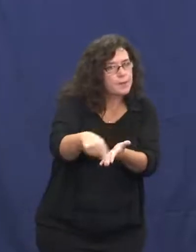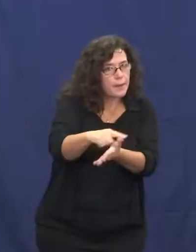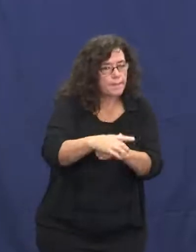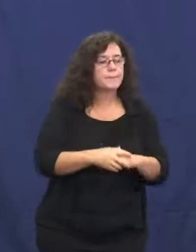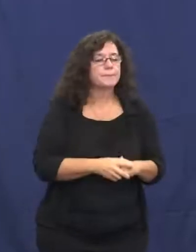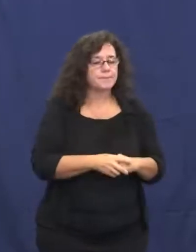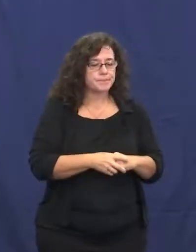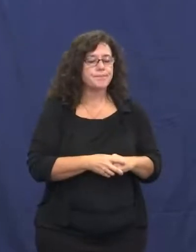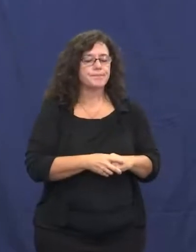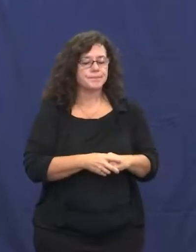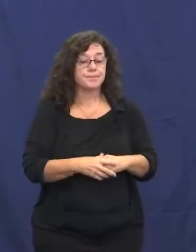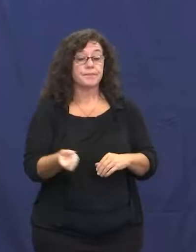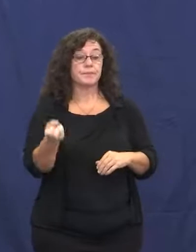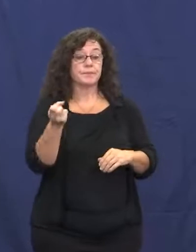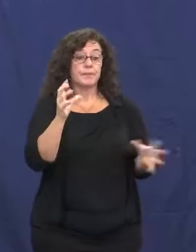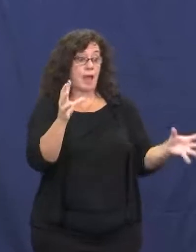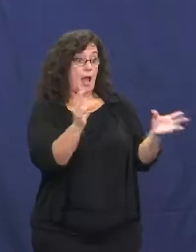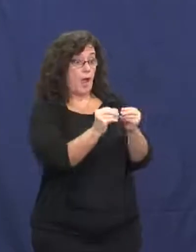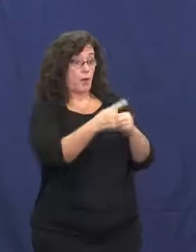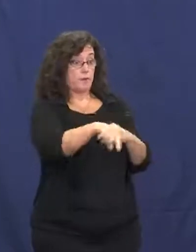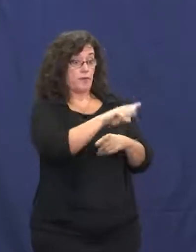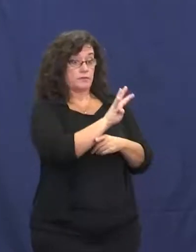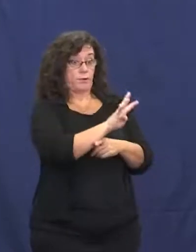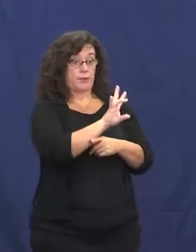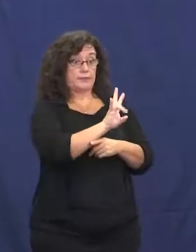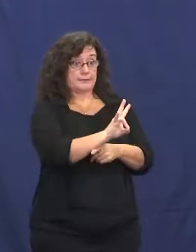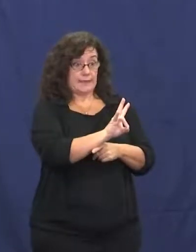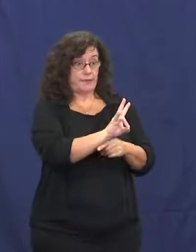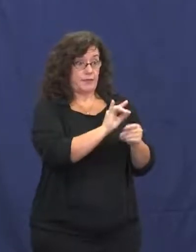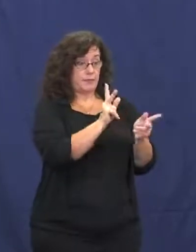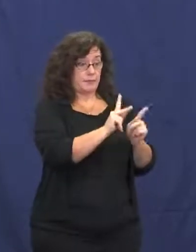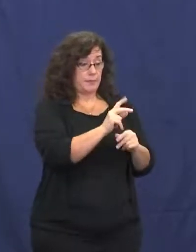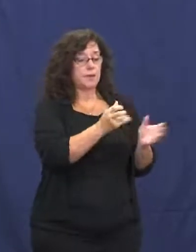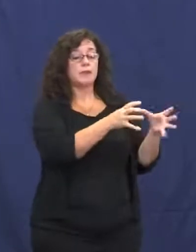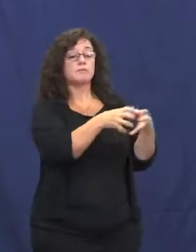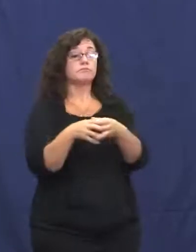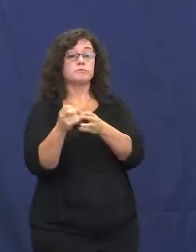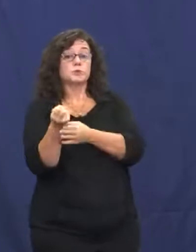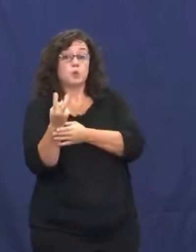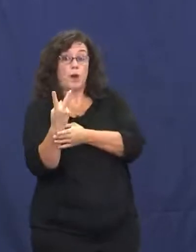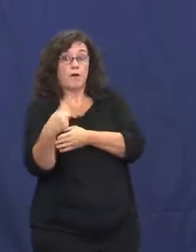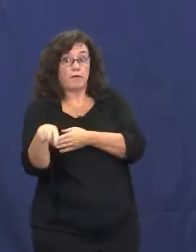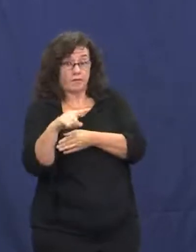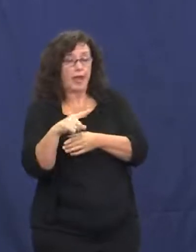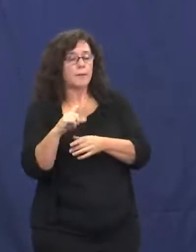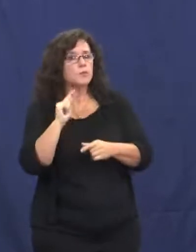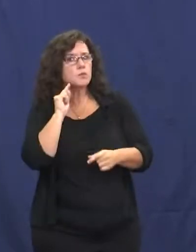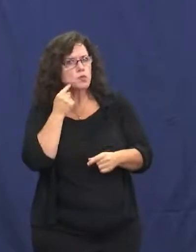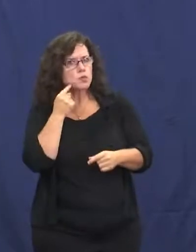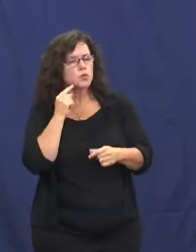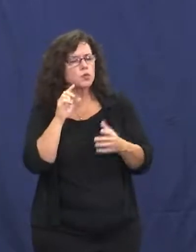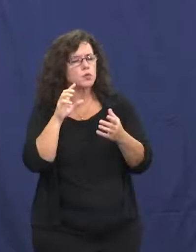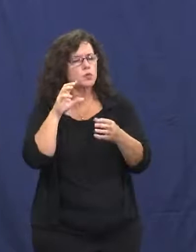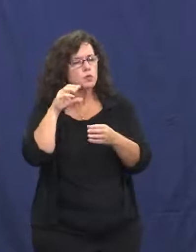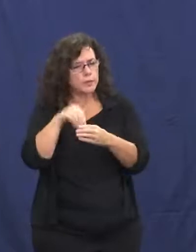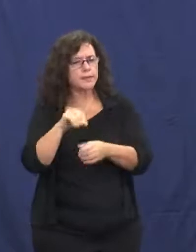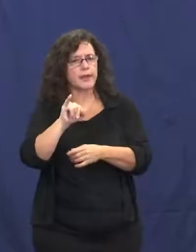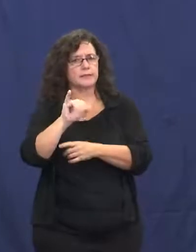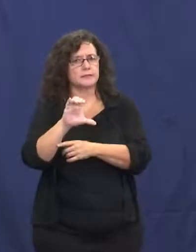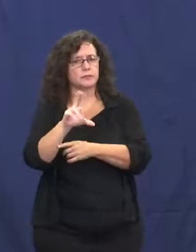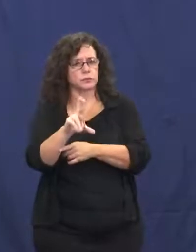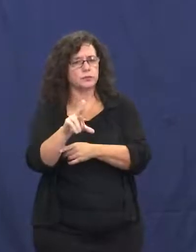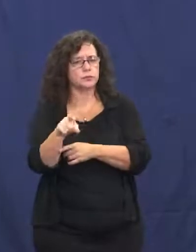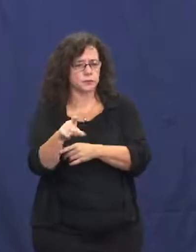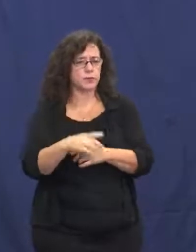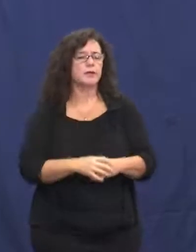the ICU. Those are particularly not doing well, but we hope for a swift recovery, and that those